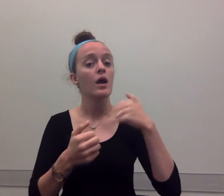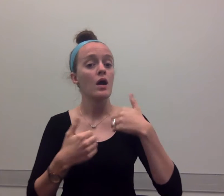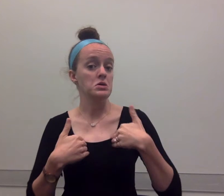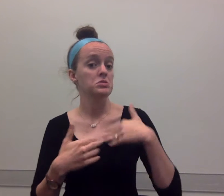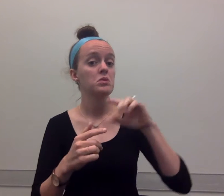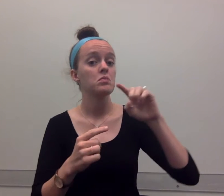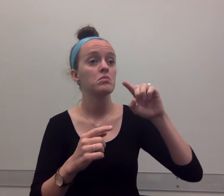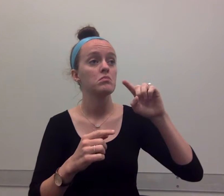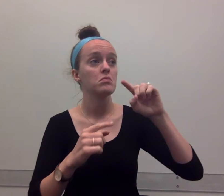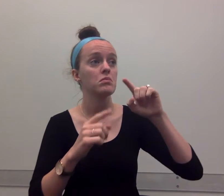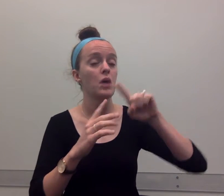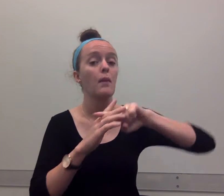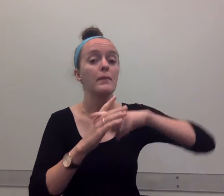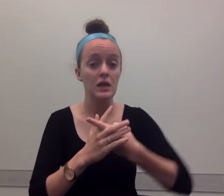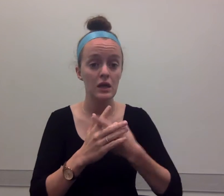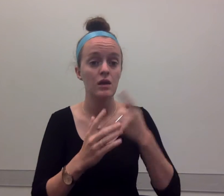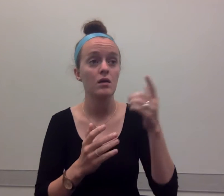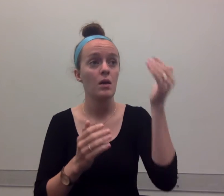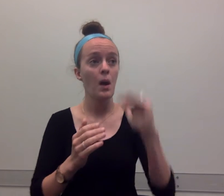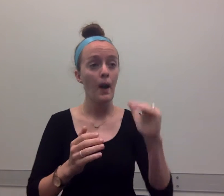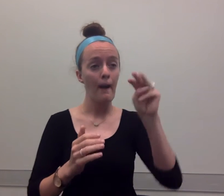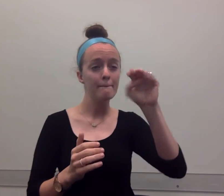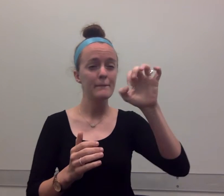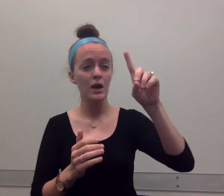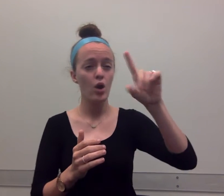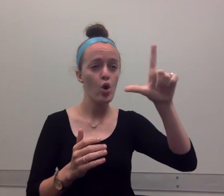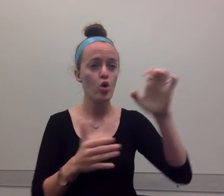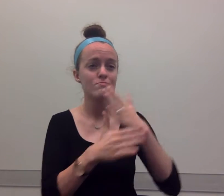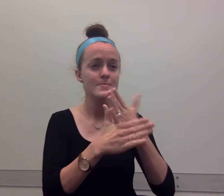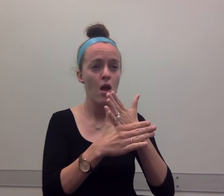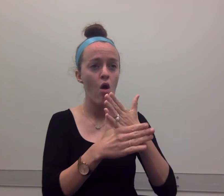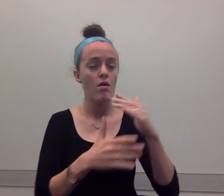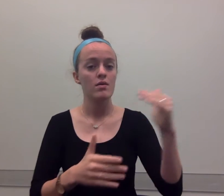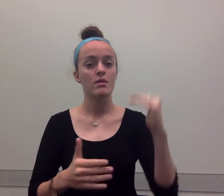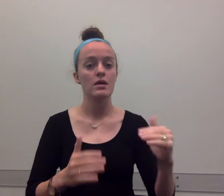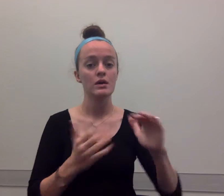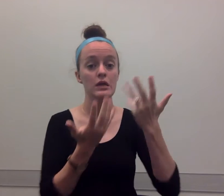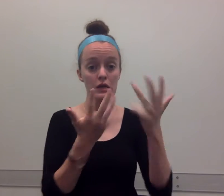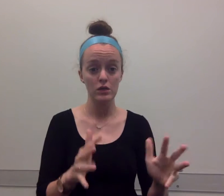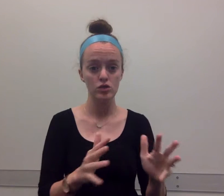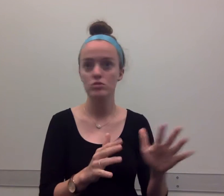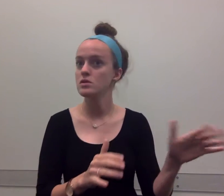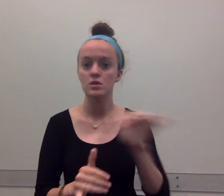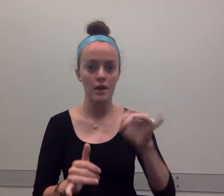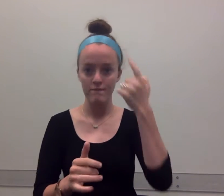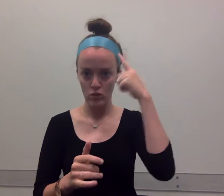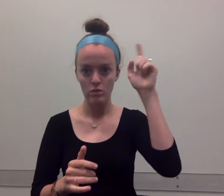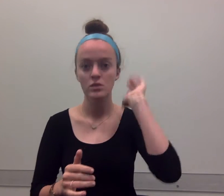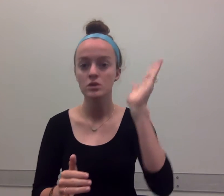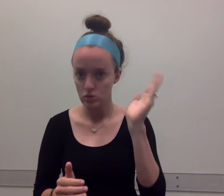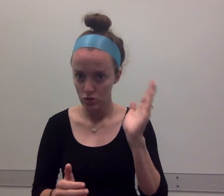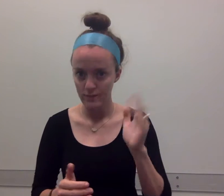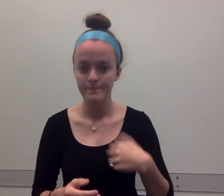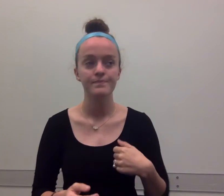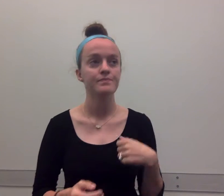end. It's no different in a public presentation. So the speaker has a clear